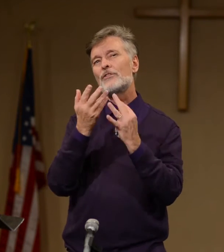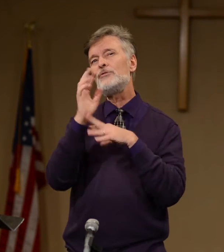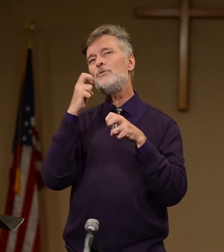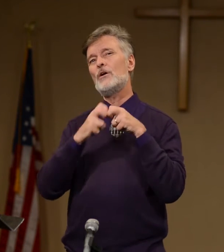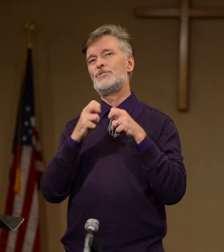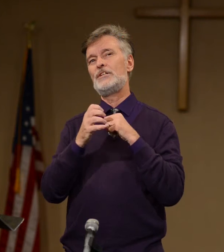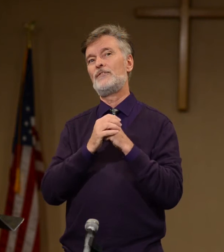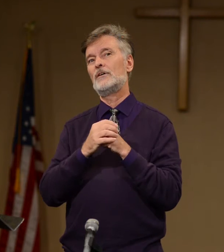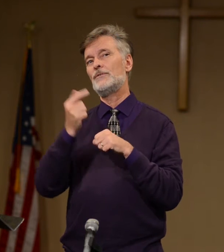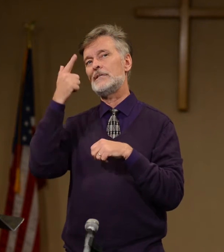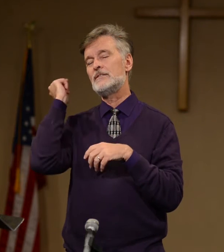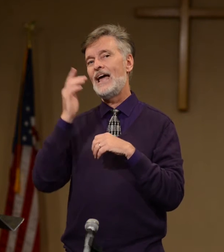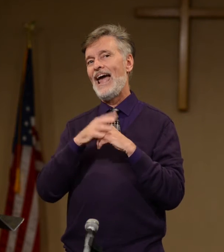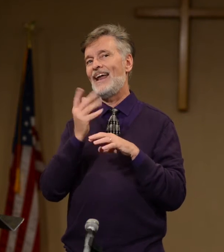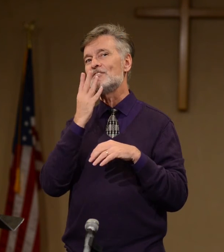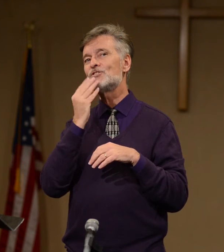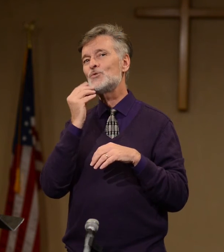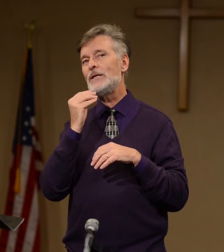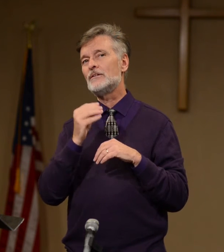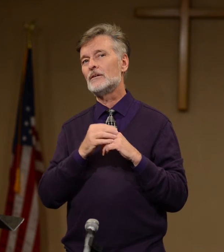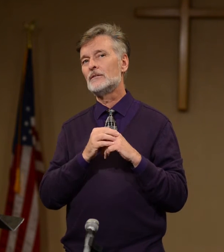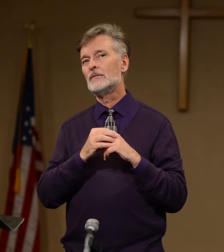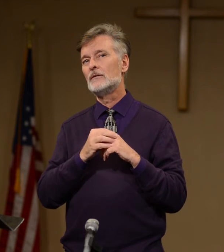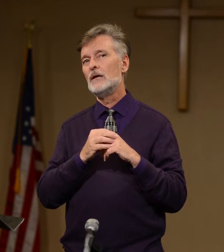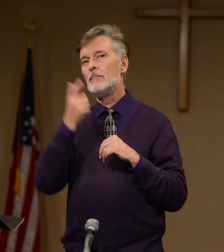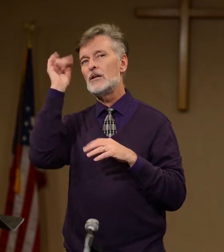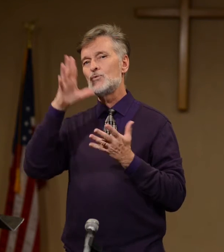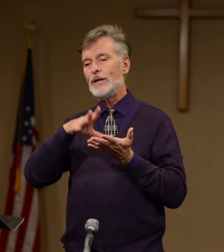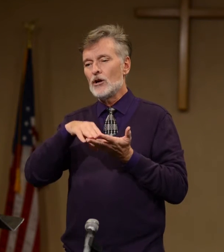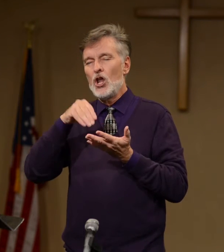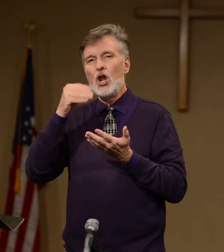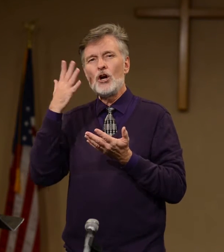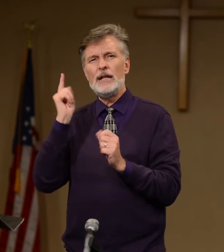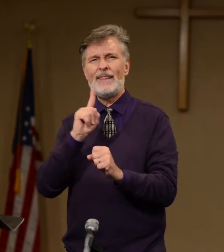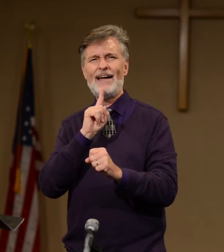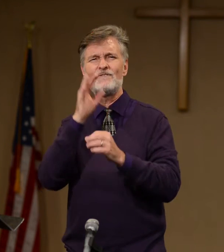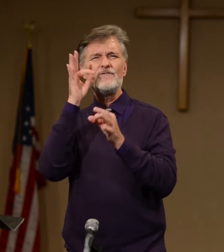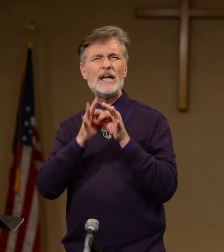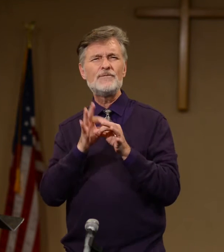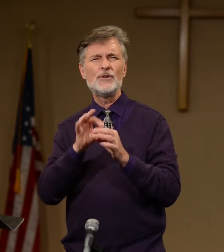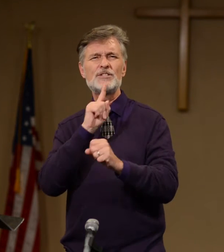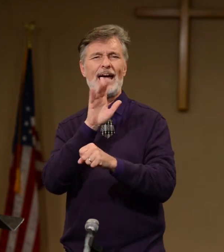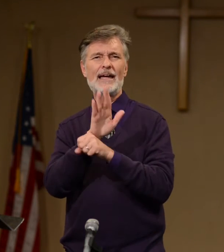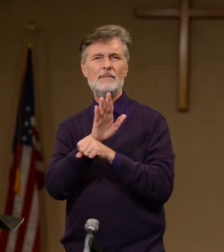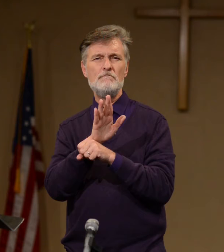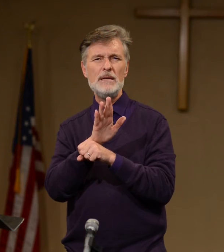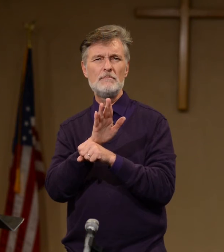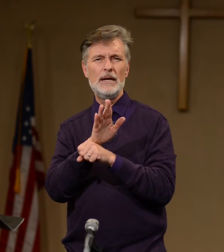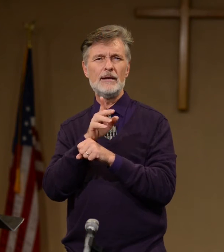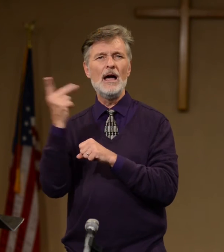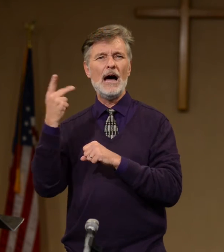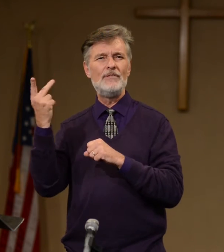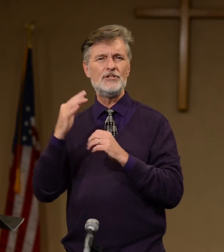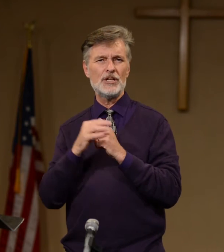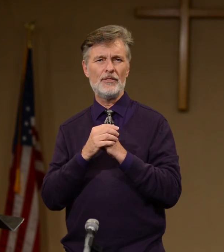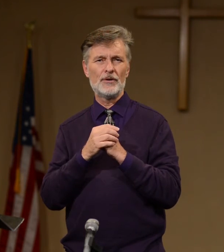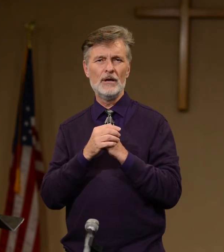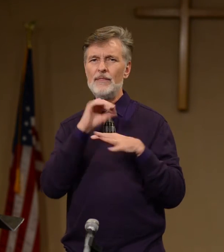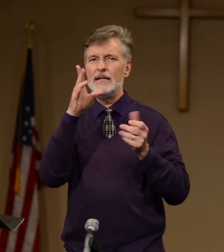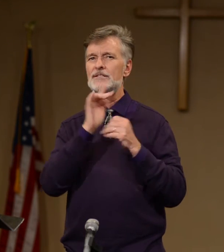through those difficulties, and it's sweeter because we are learning that faithfulness, that commitment of each other, that it's